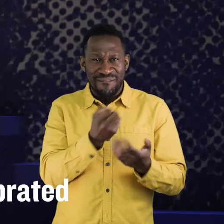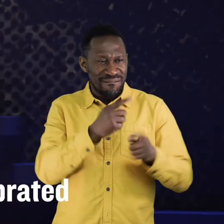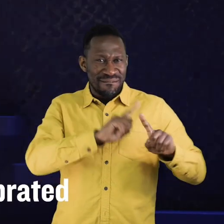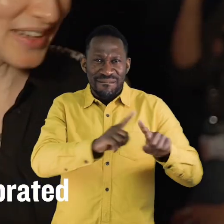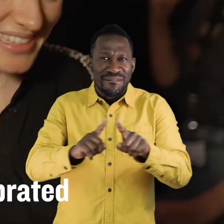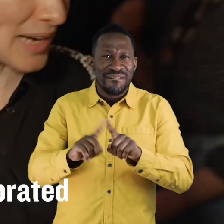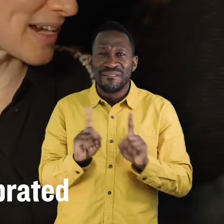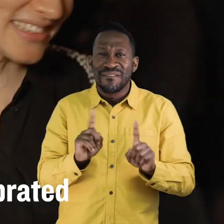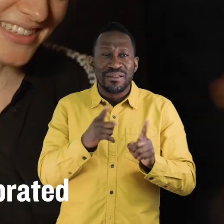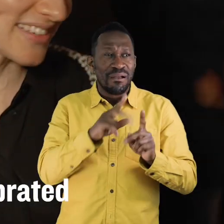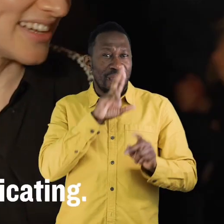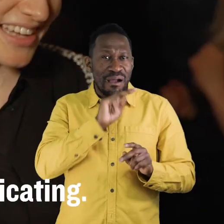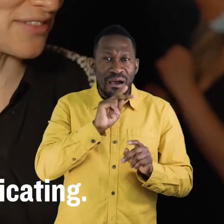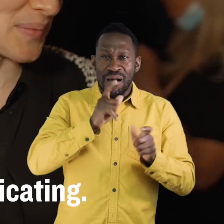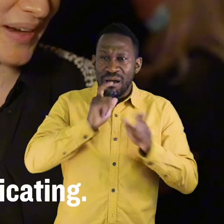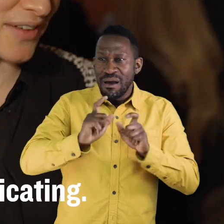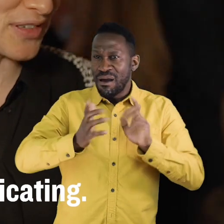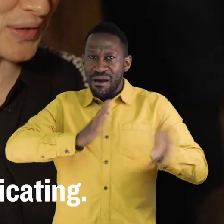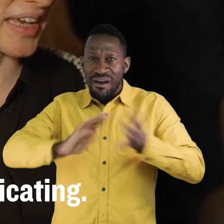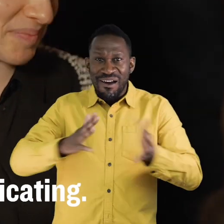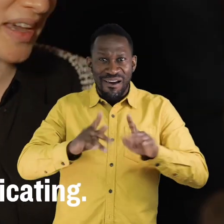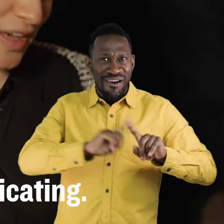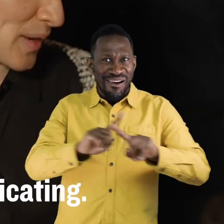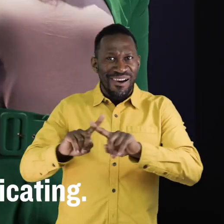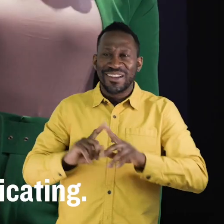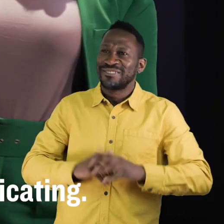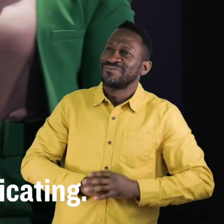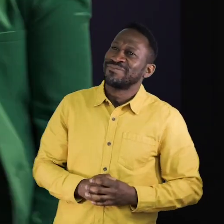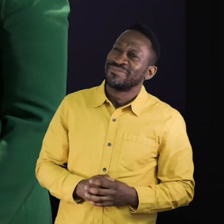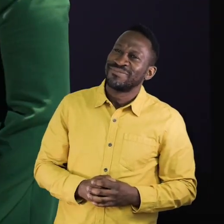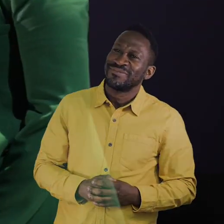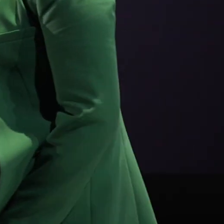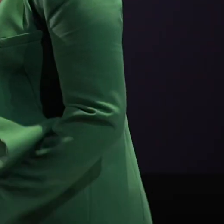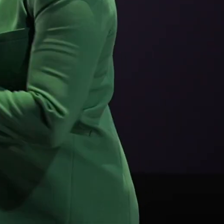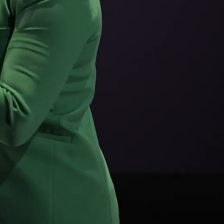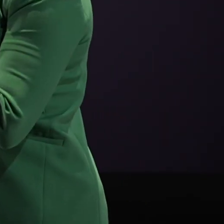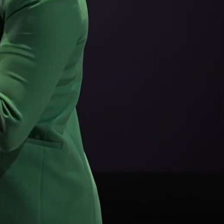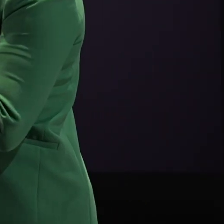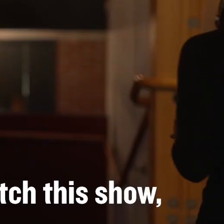beautiful piece that celebrated a different way of talking and communicating.